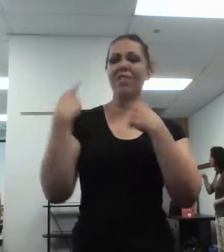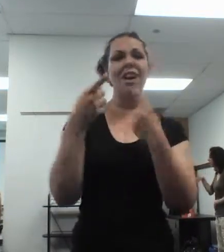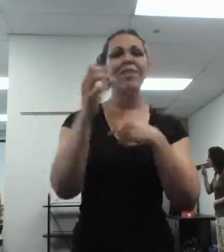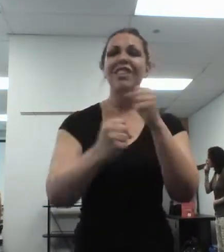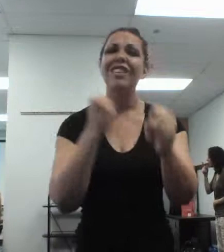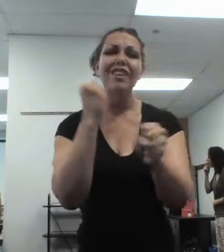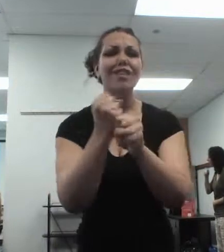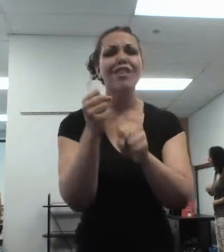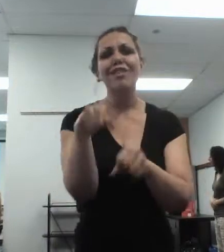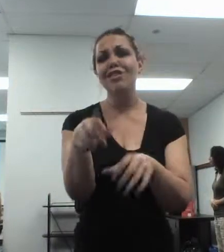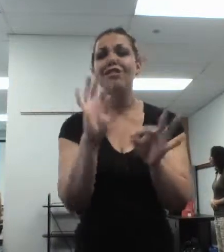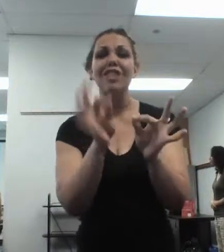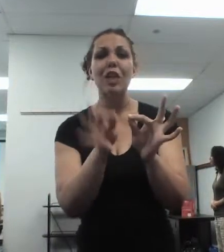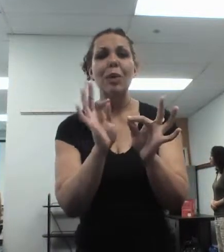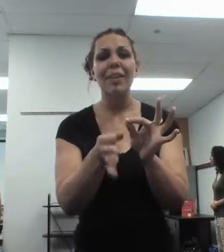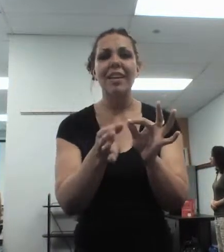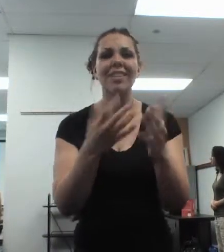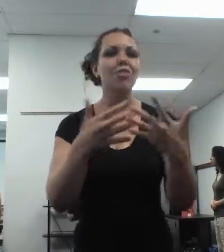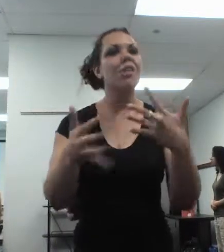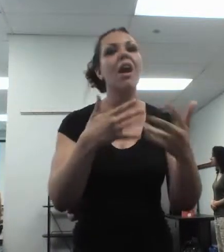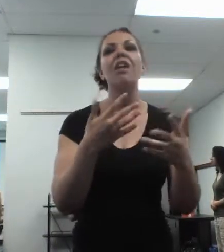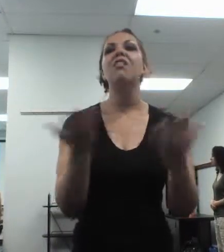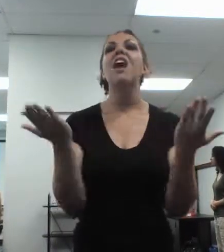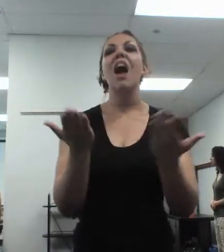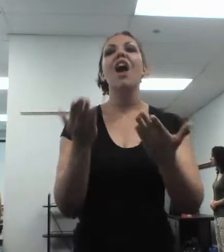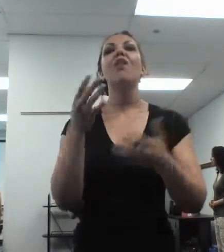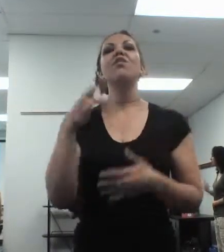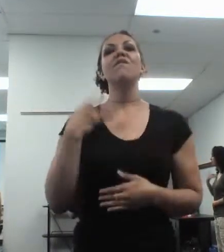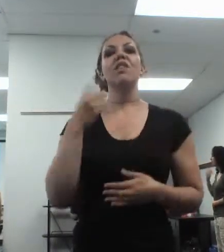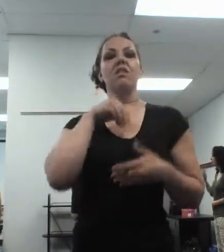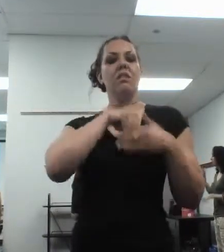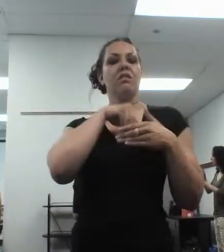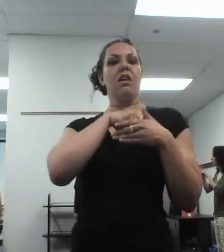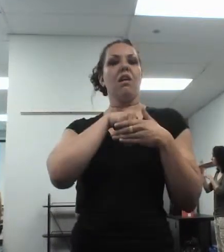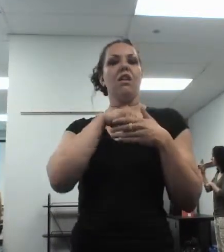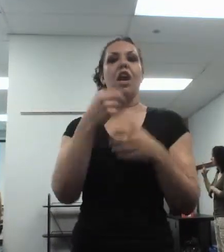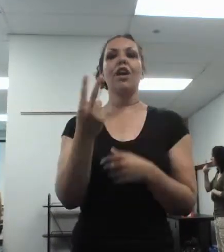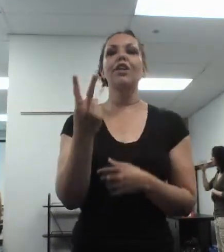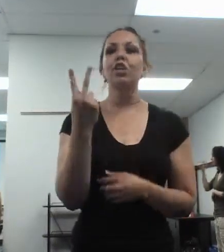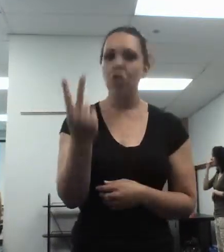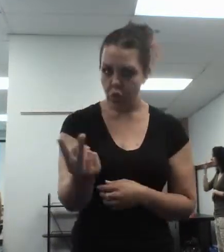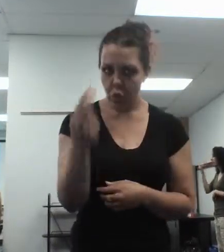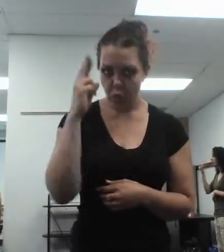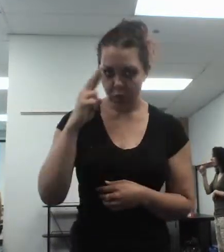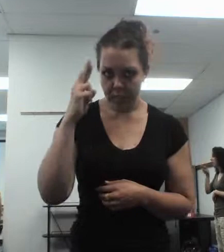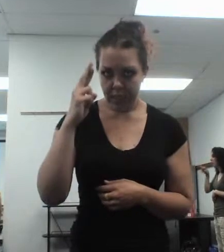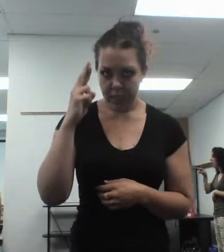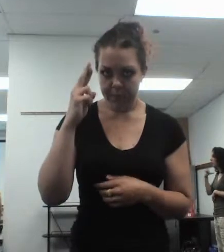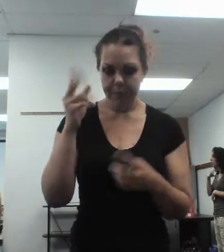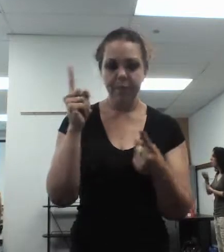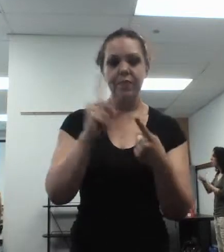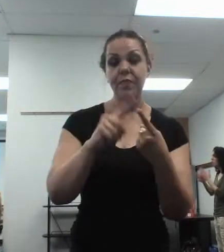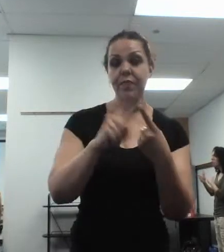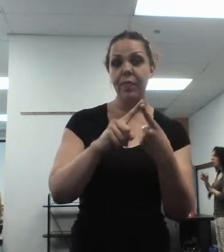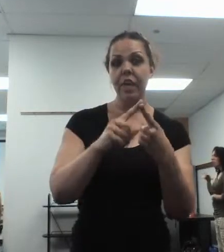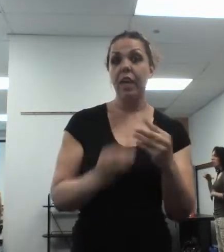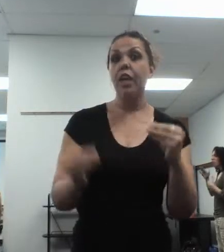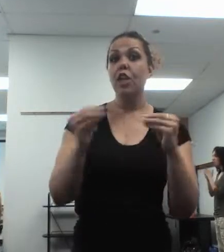inside. Two reasons. First, the more comfortable you look and the more confident you look, the more